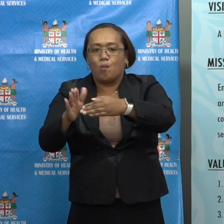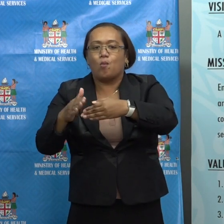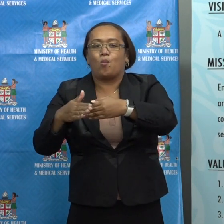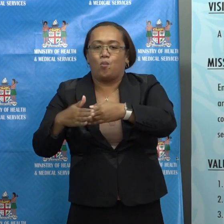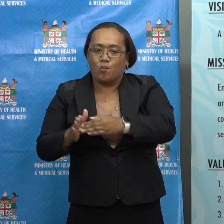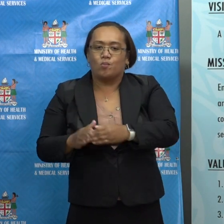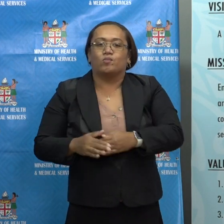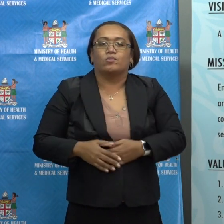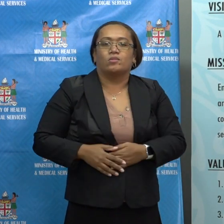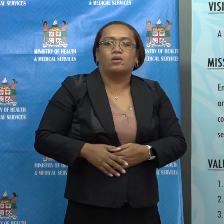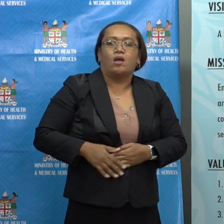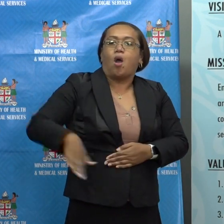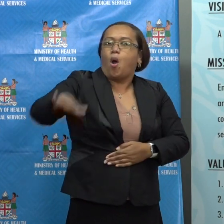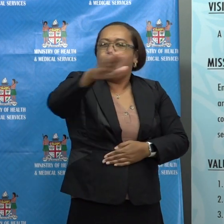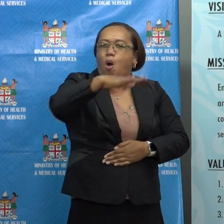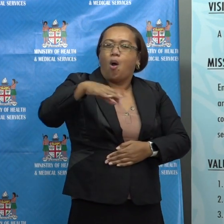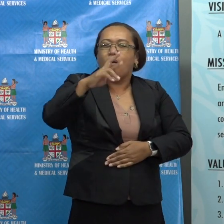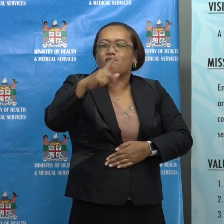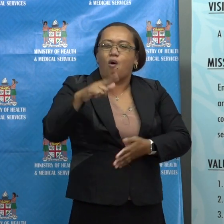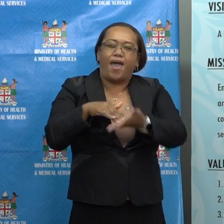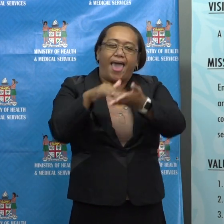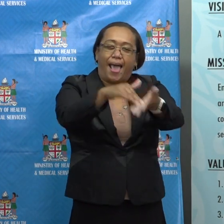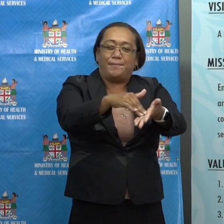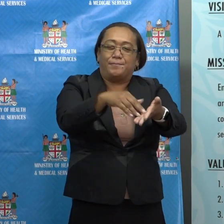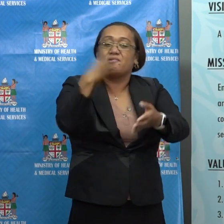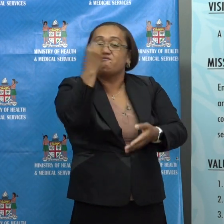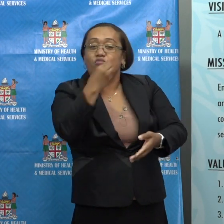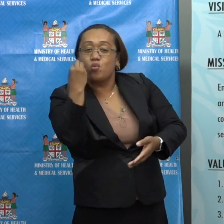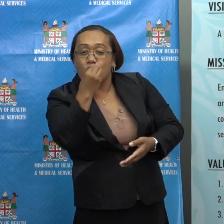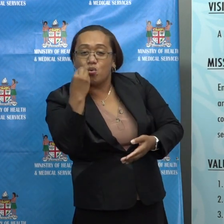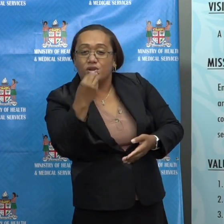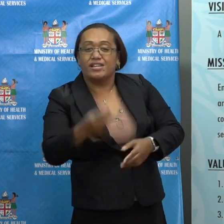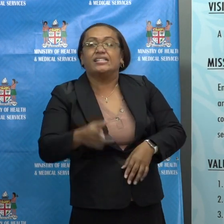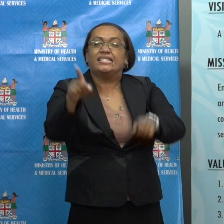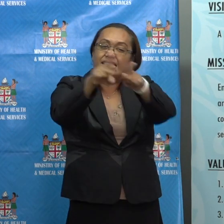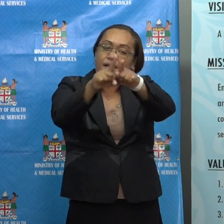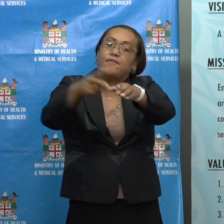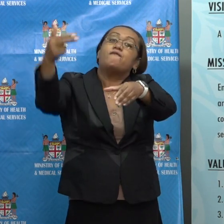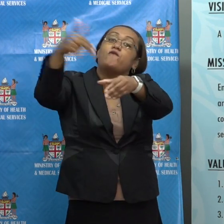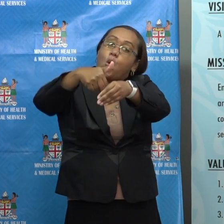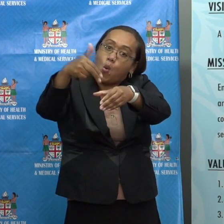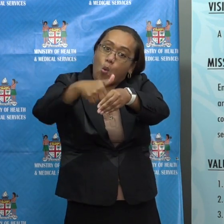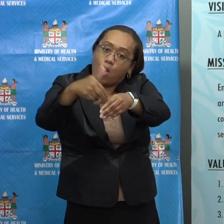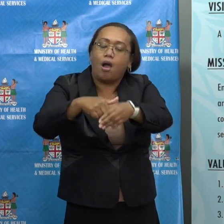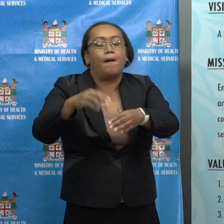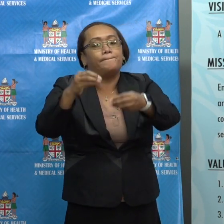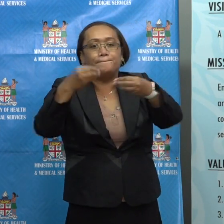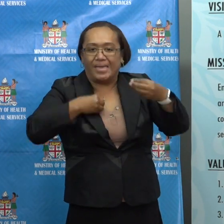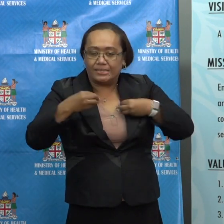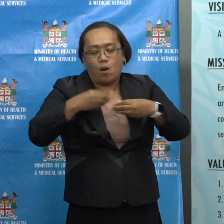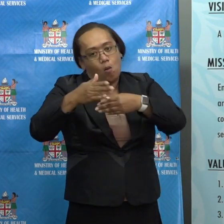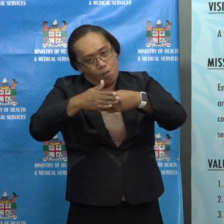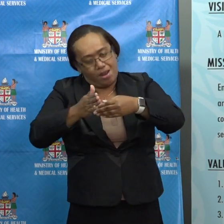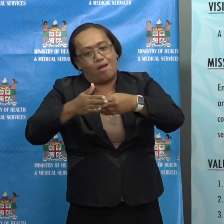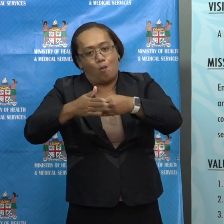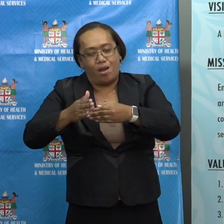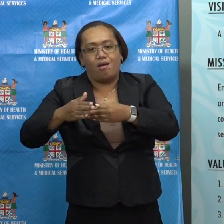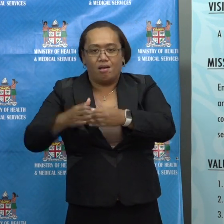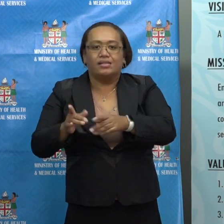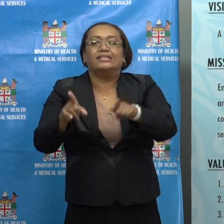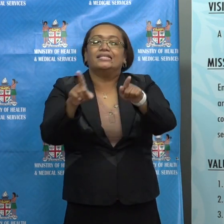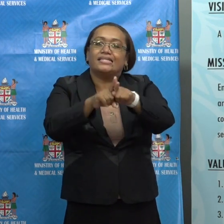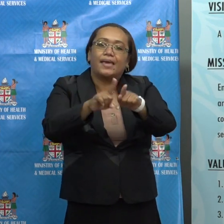winding, sanitary services, food and distribution of fuel and gas, power,